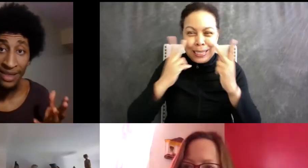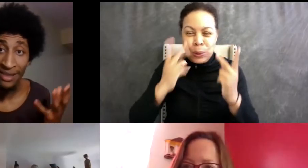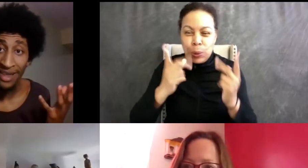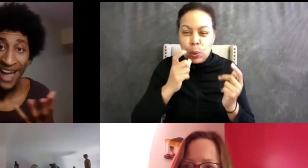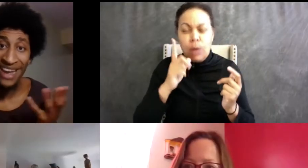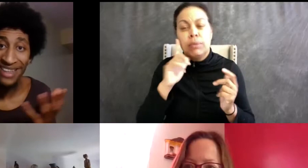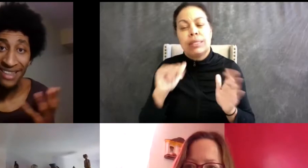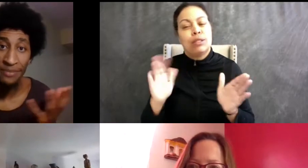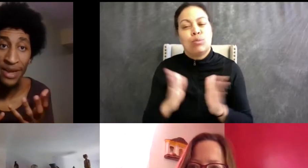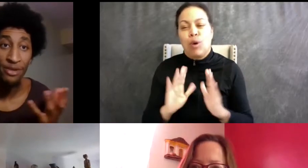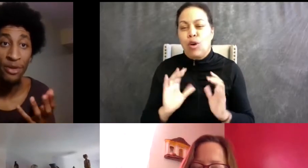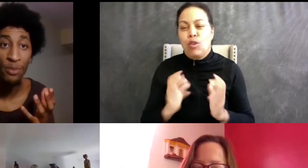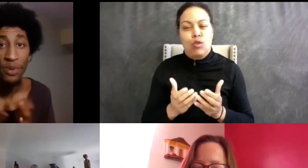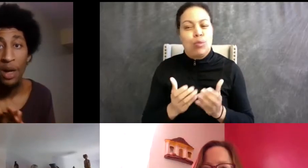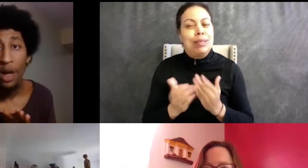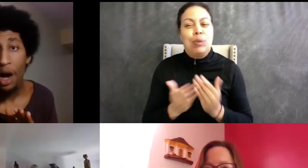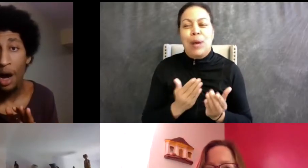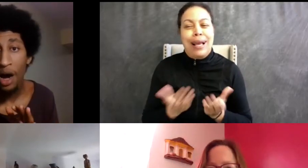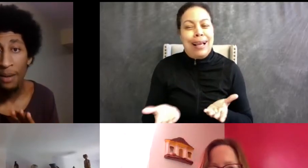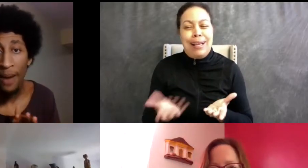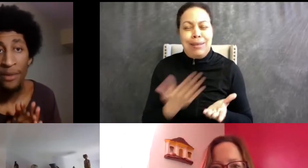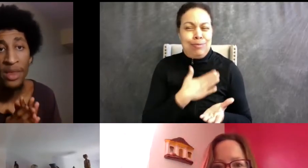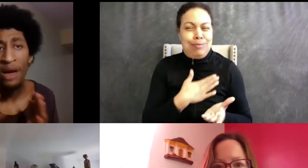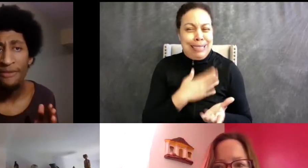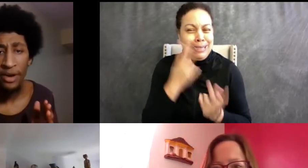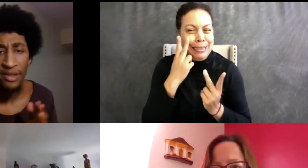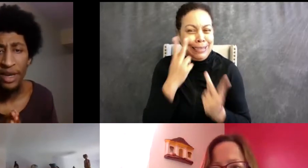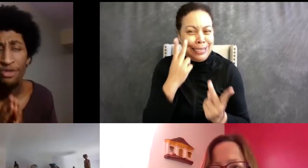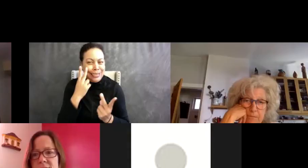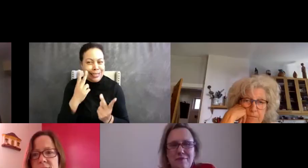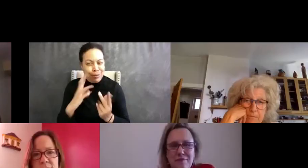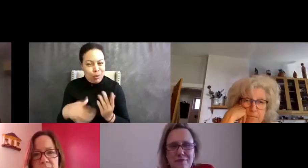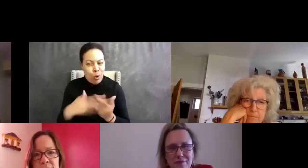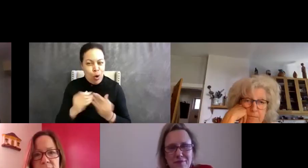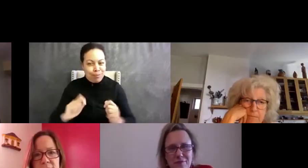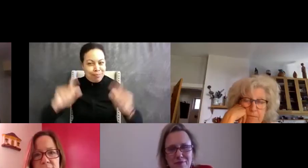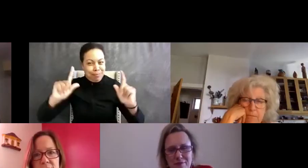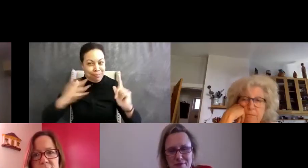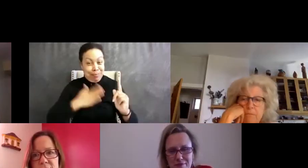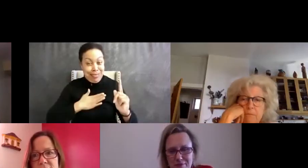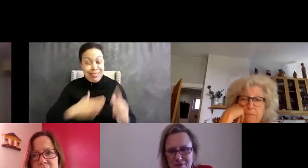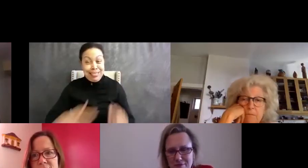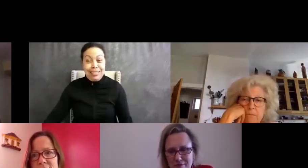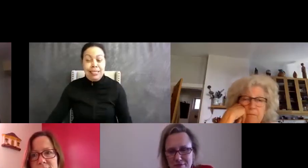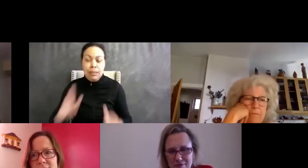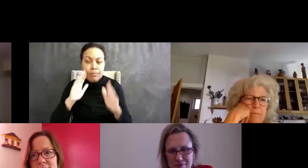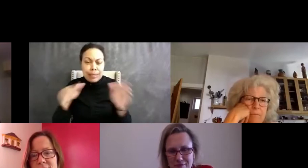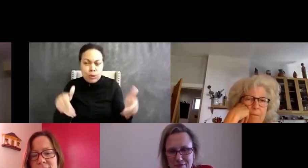small and tight, intimate group, I would love for us to introduce ourselves,